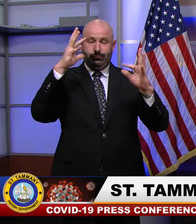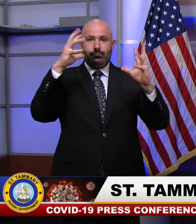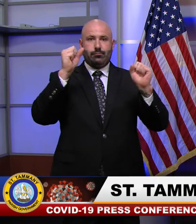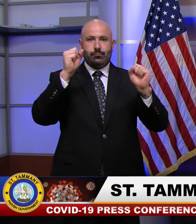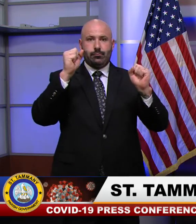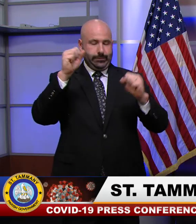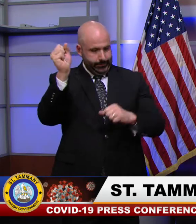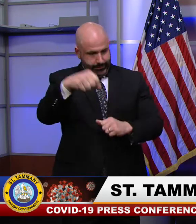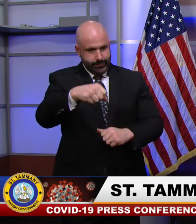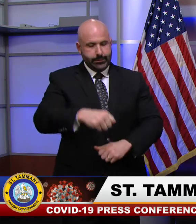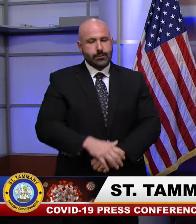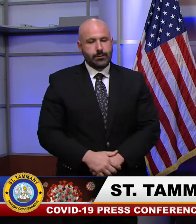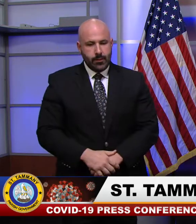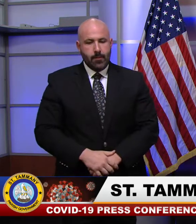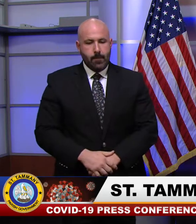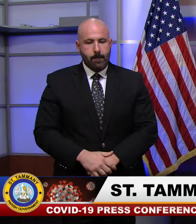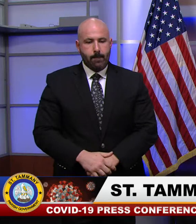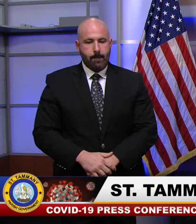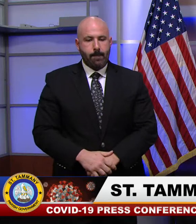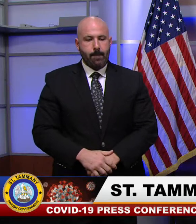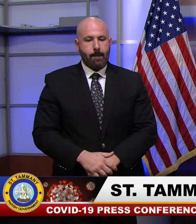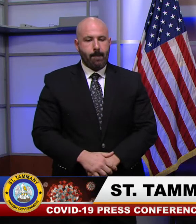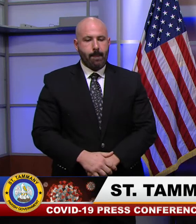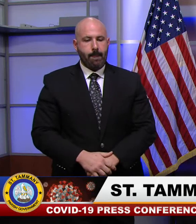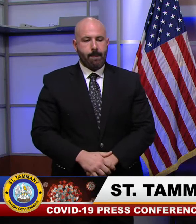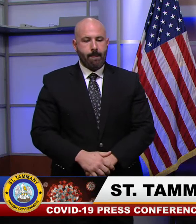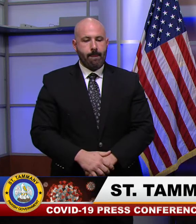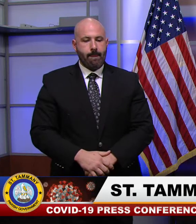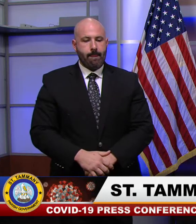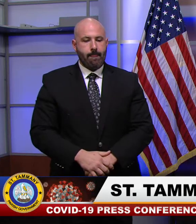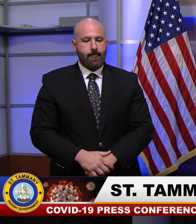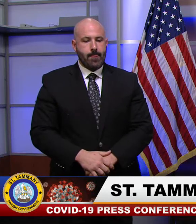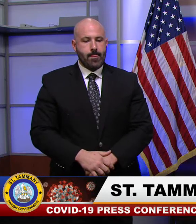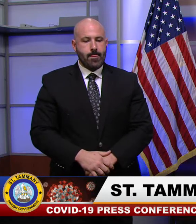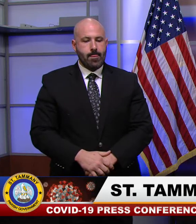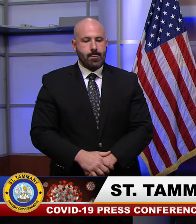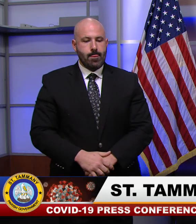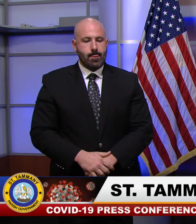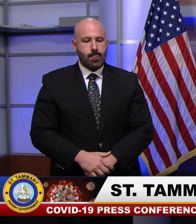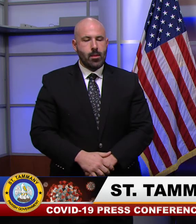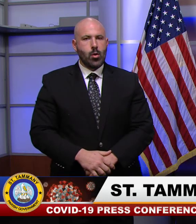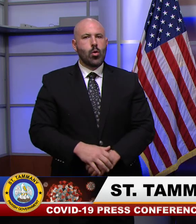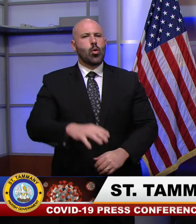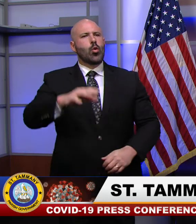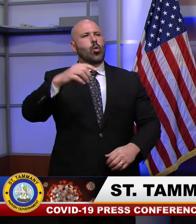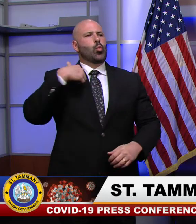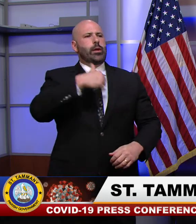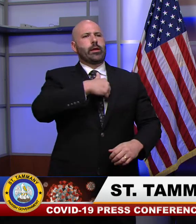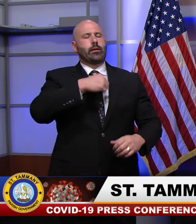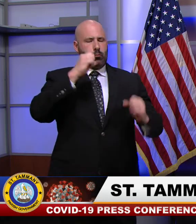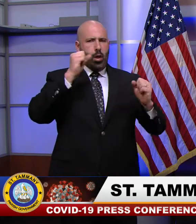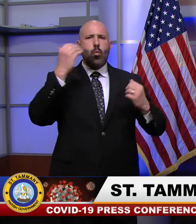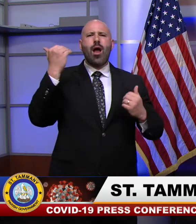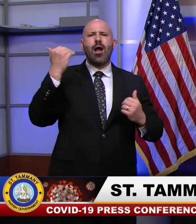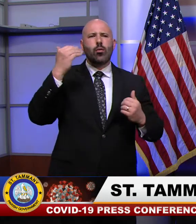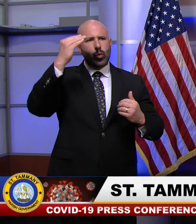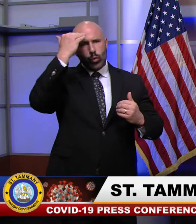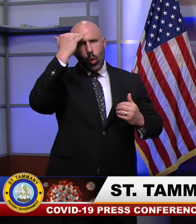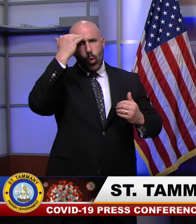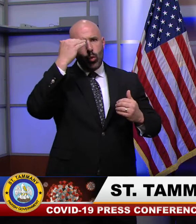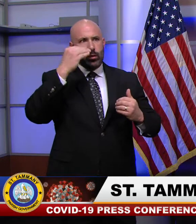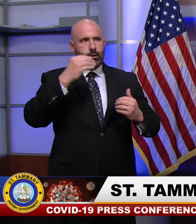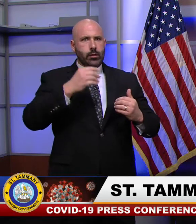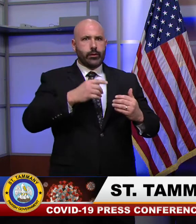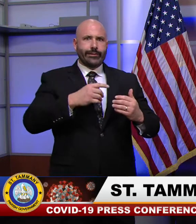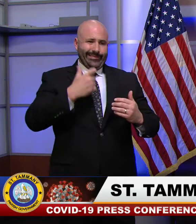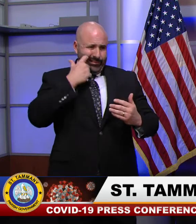me. But I think it's because we know that we're still at the beginning of the curve and that more